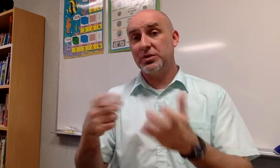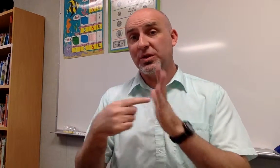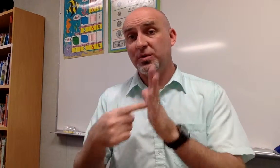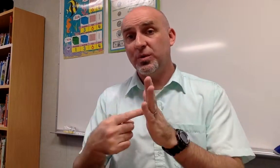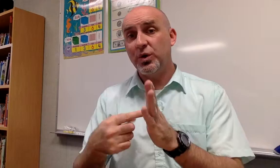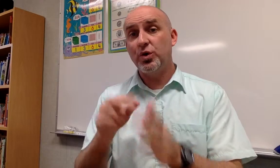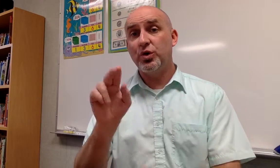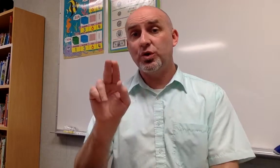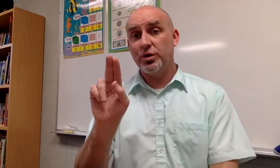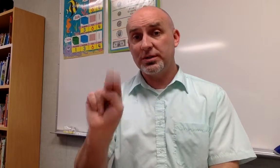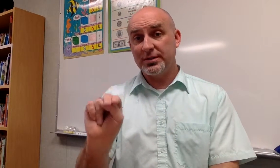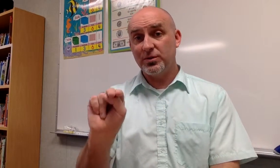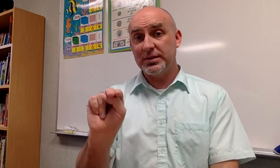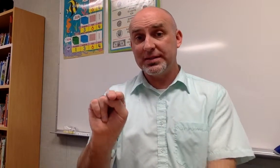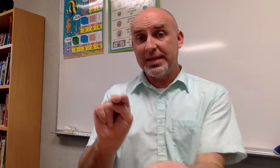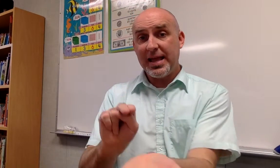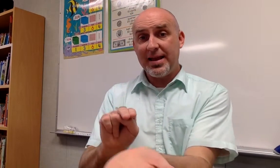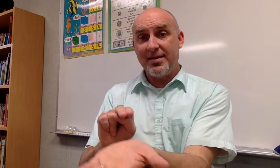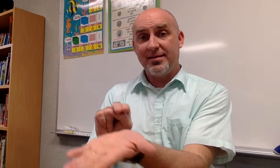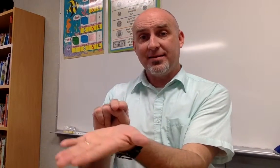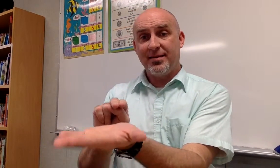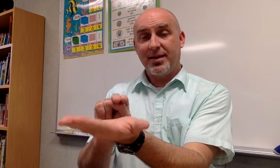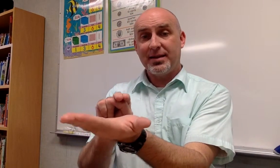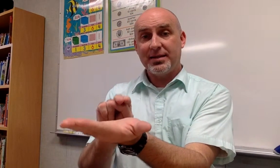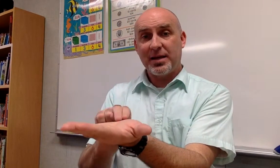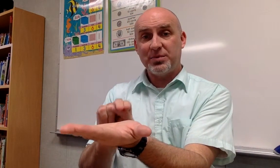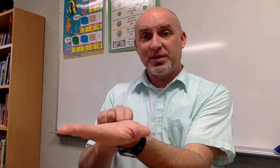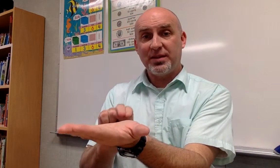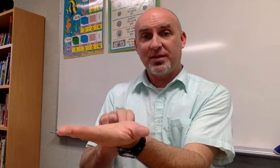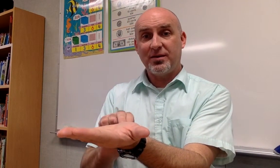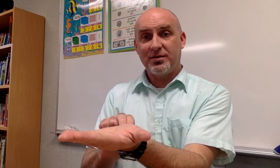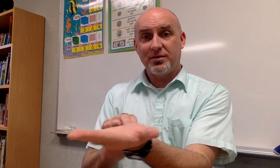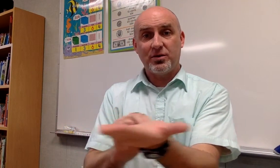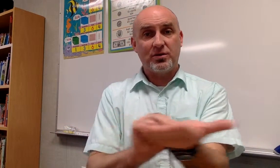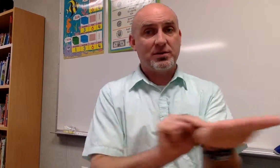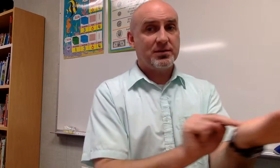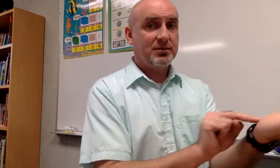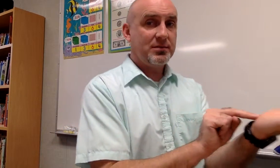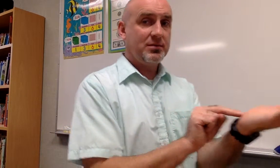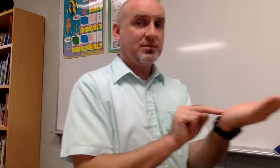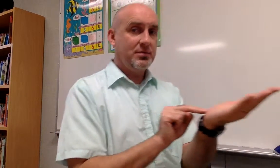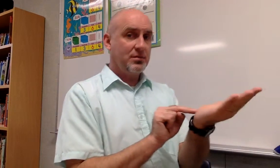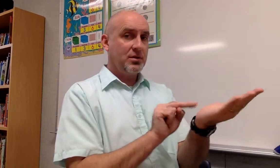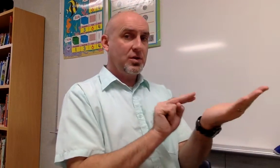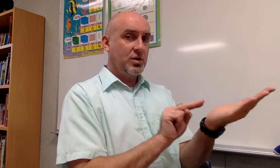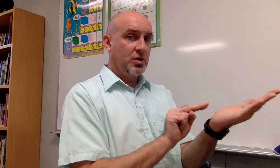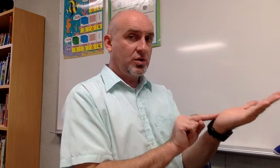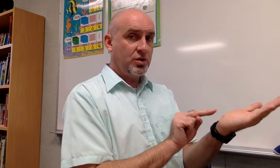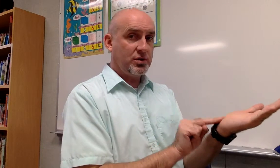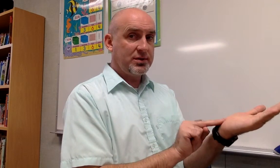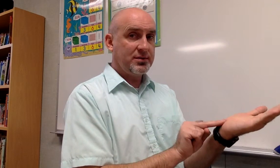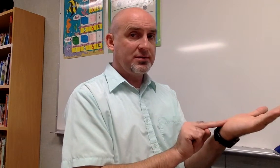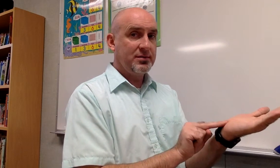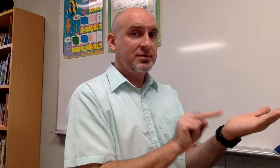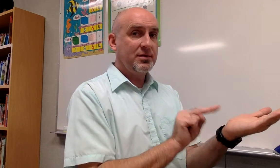show, nurse, uses the N, and it taps right there. Nurse, nurse,